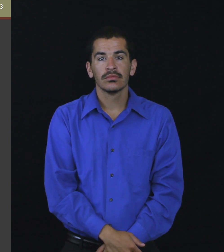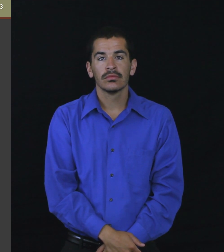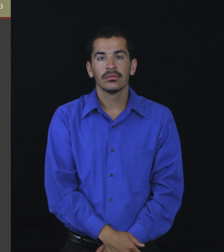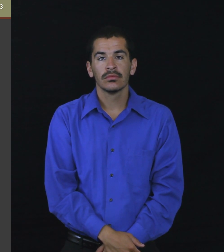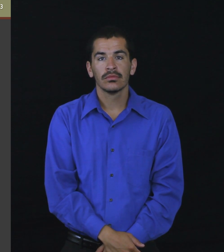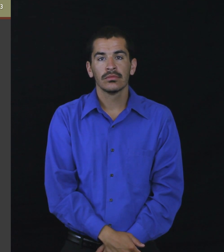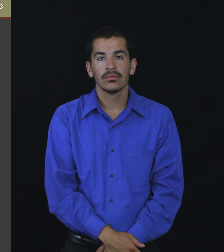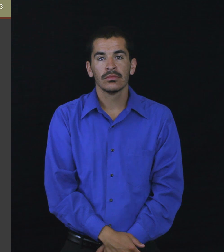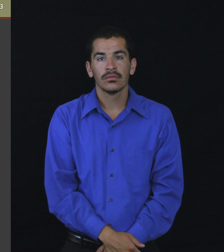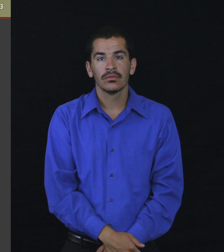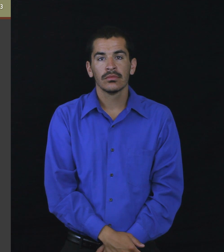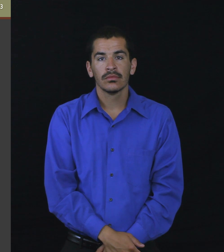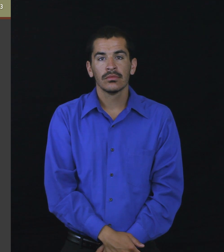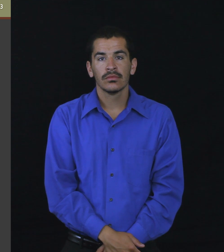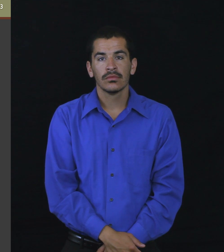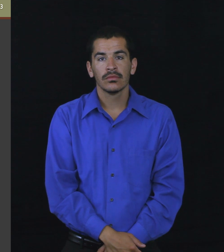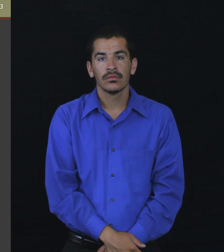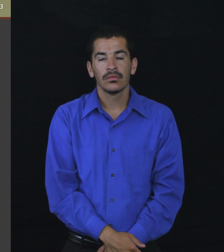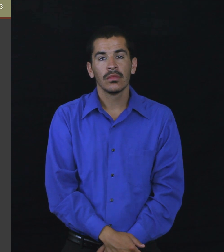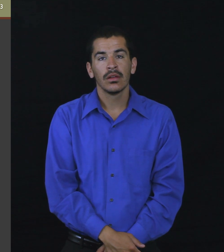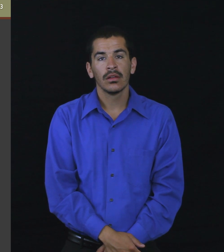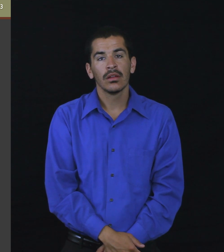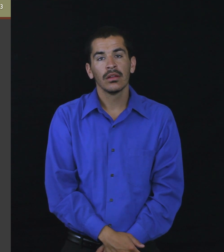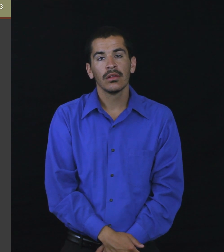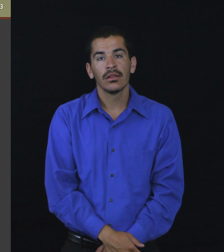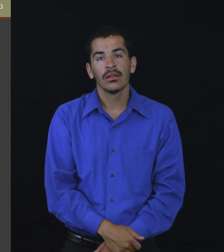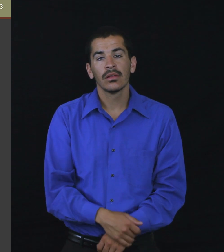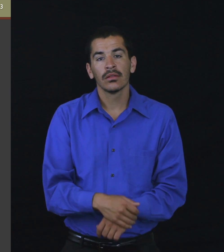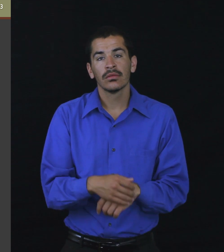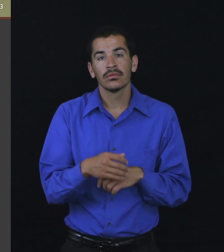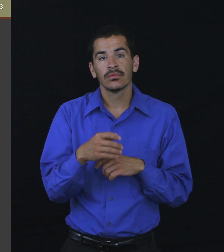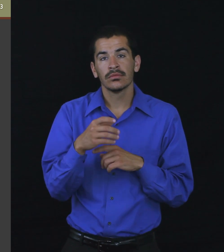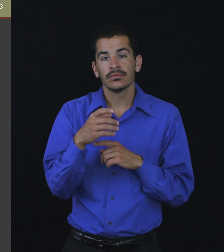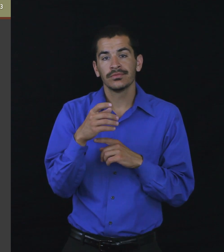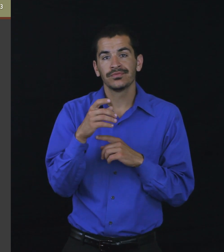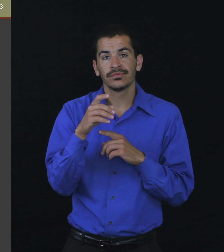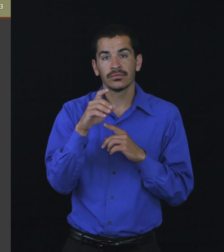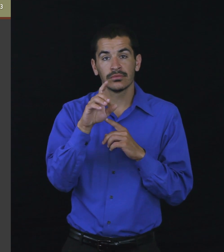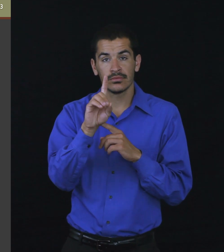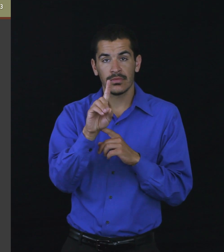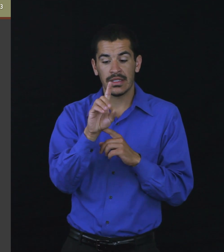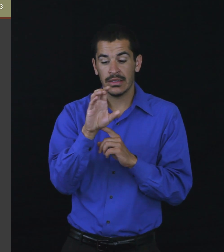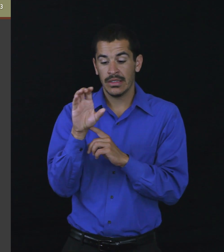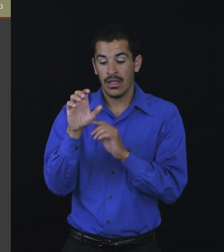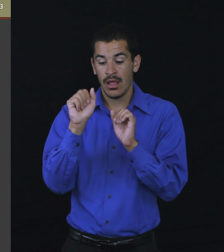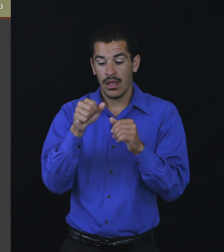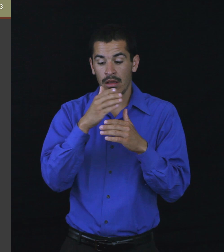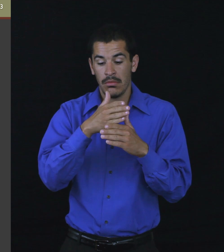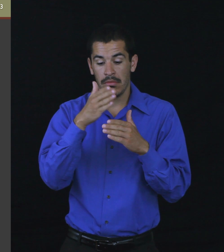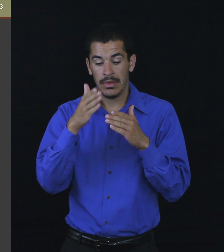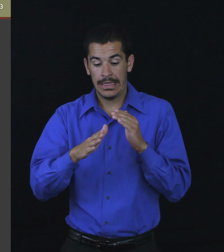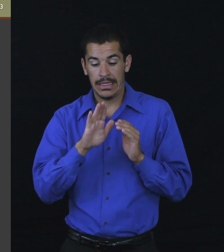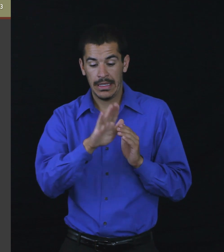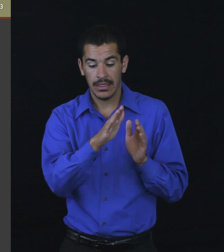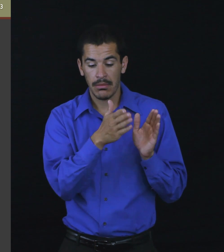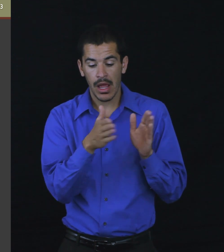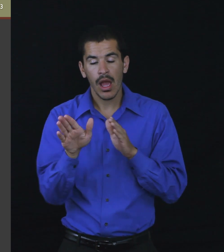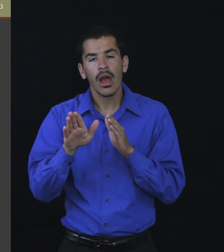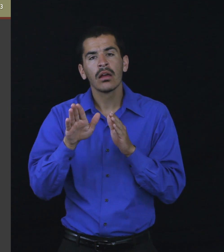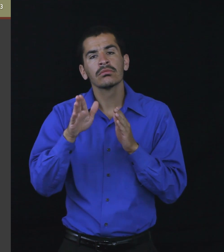There is a good possibility that DCC could complete its plan, but